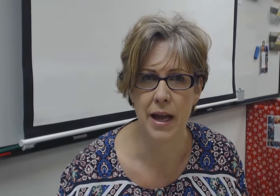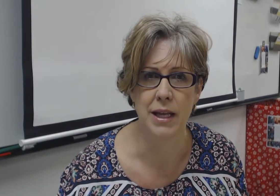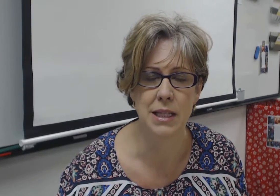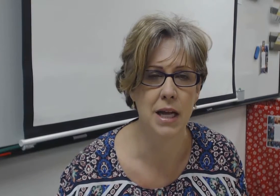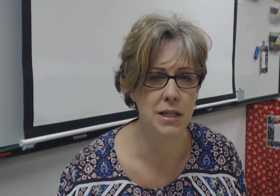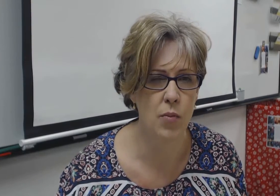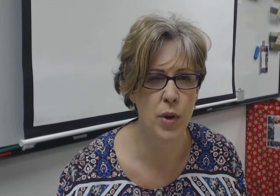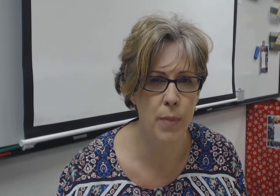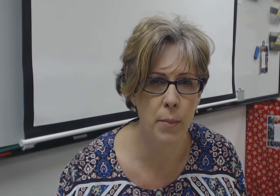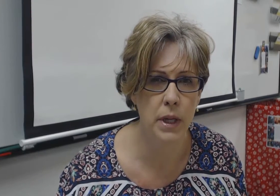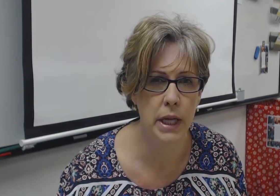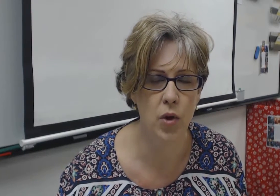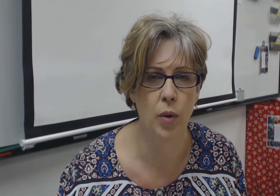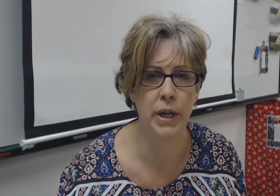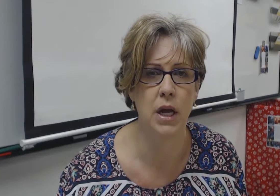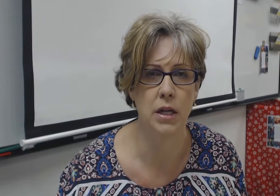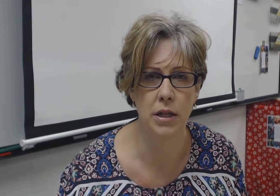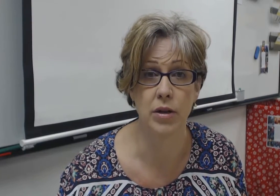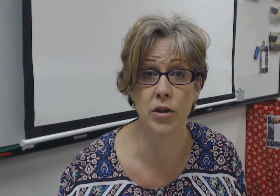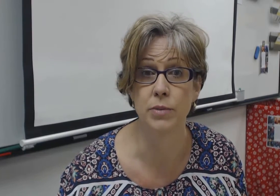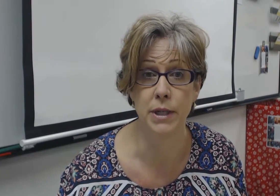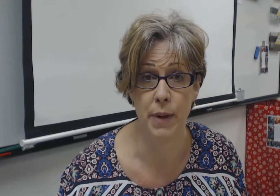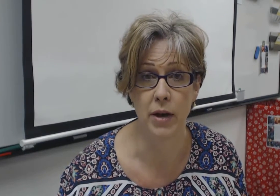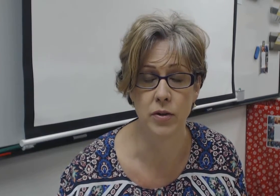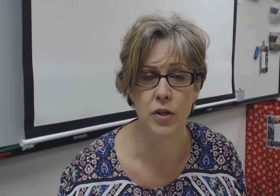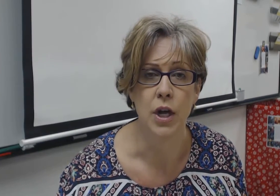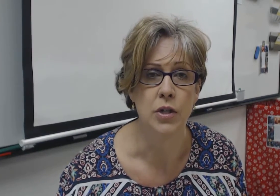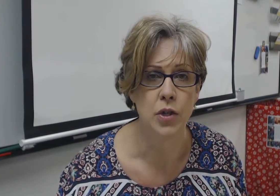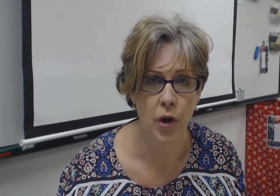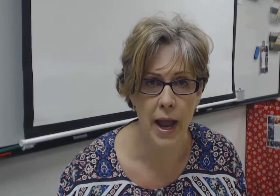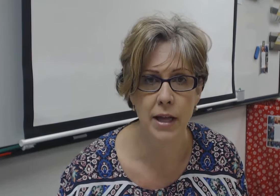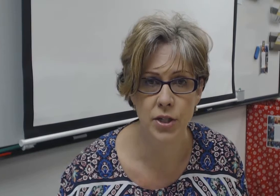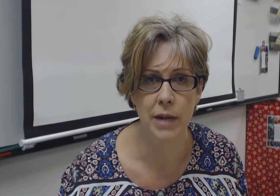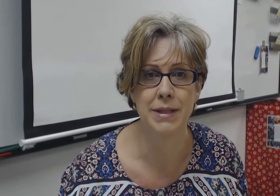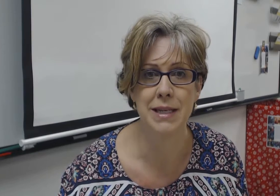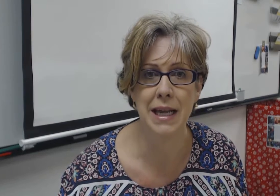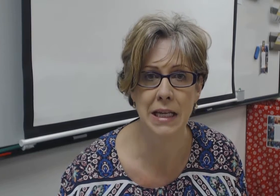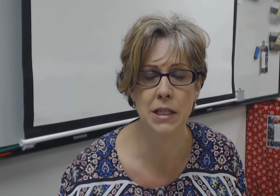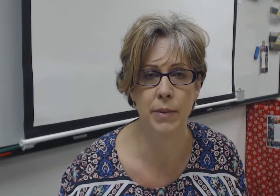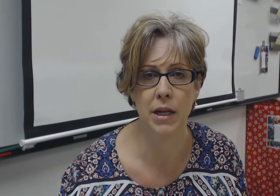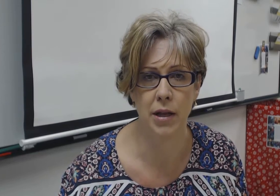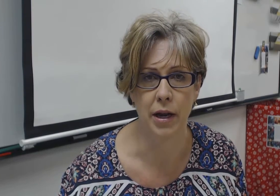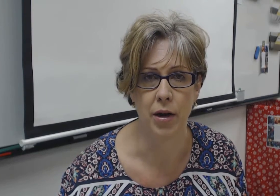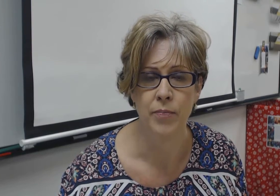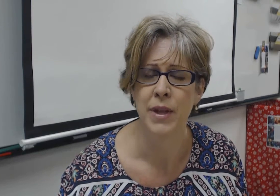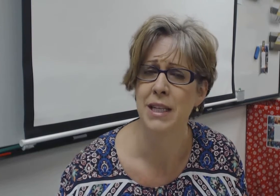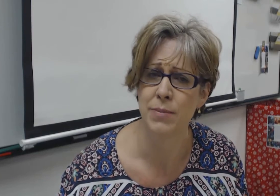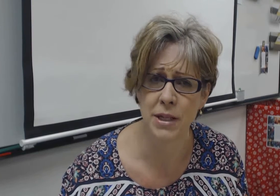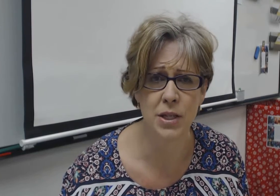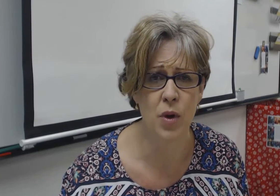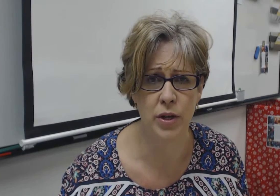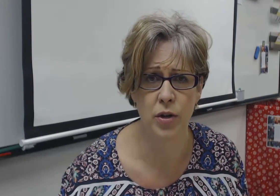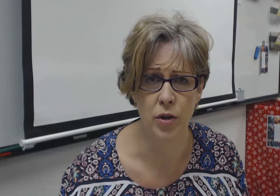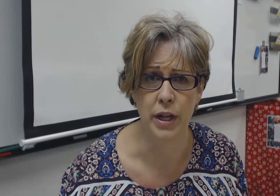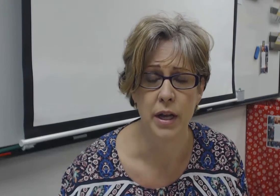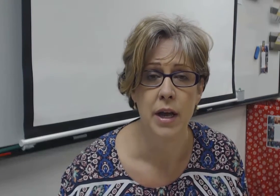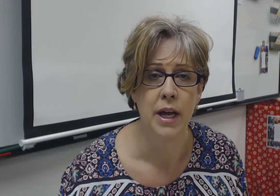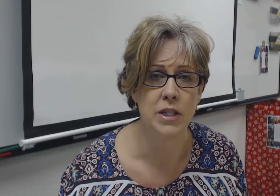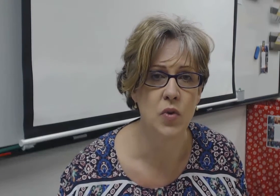like. It's like someone mumbling or being unclear in their speech patterns. So your hand shapes need to be clear, especially while you're learning. It's going